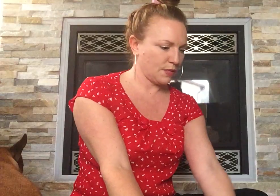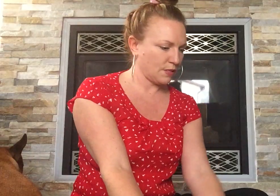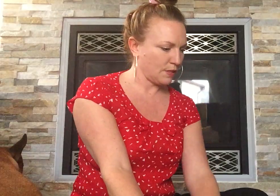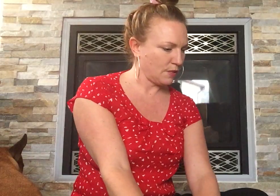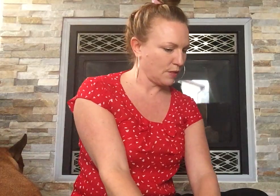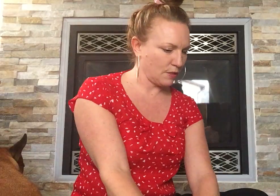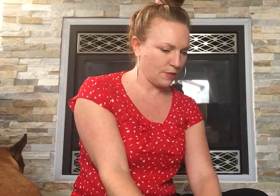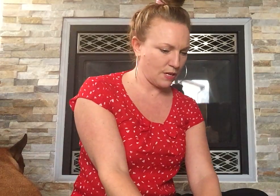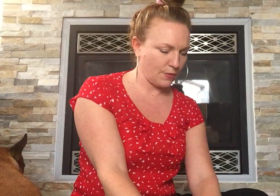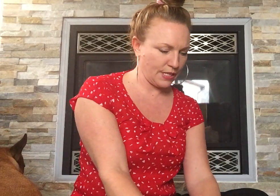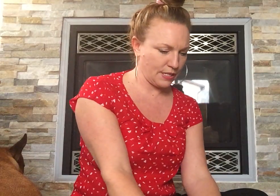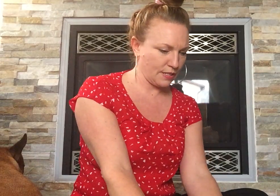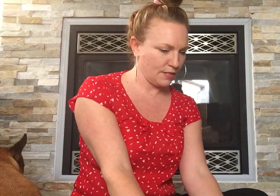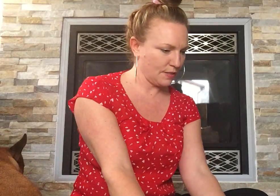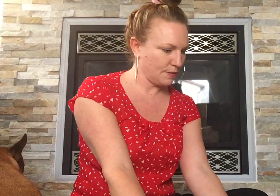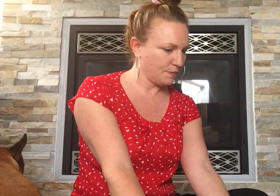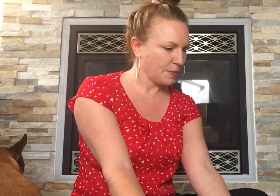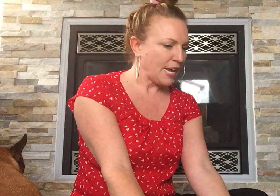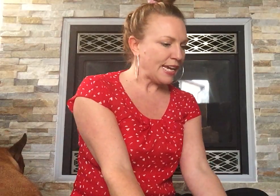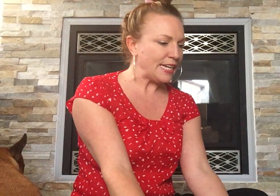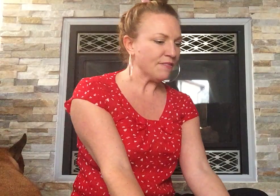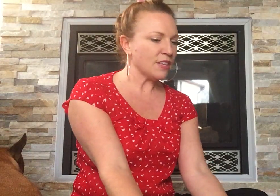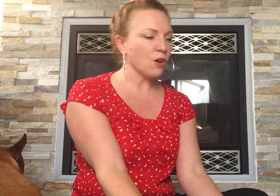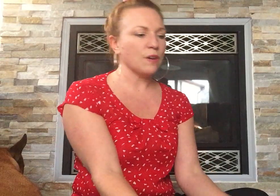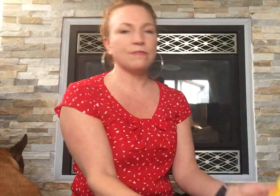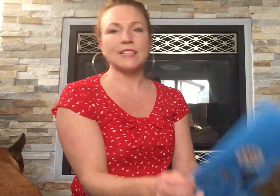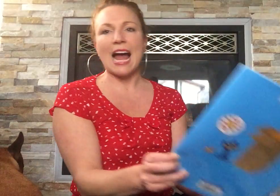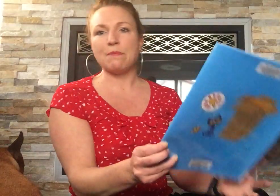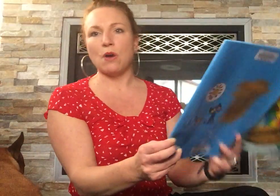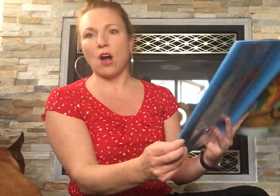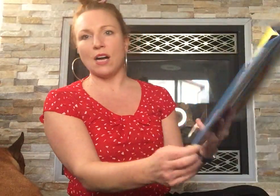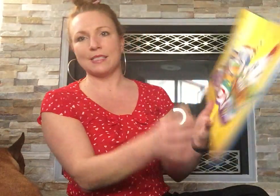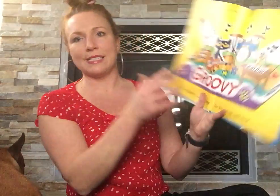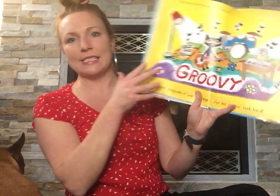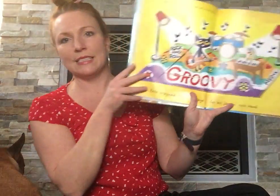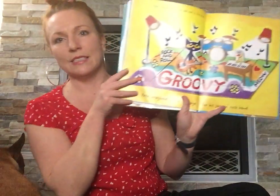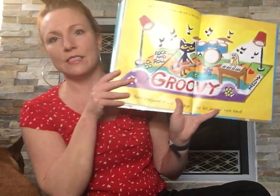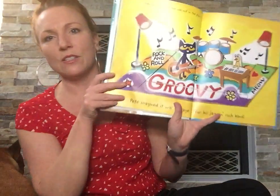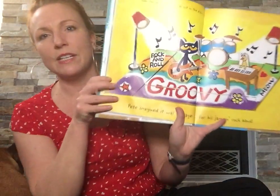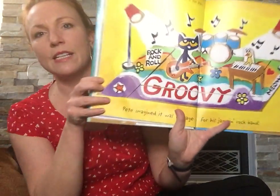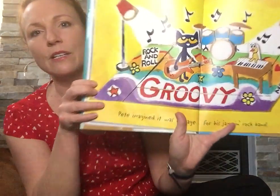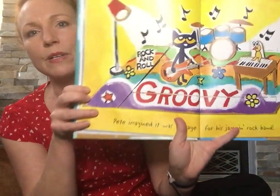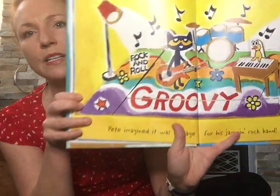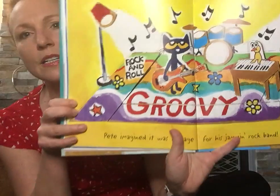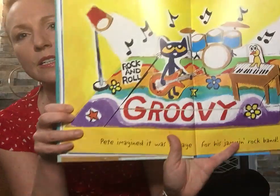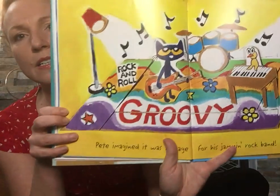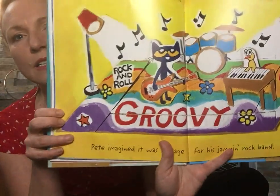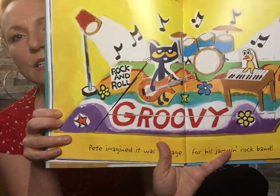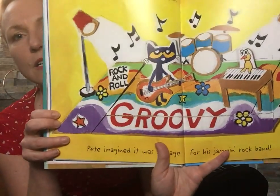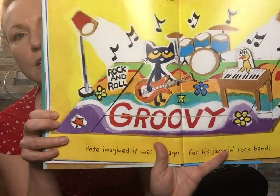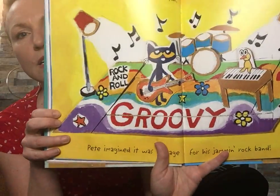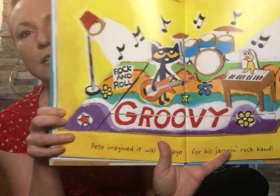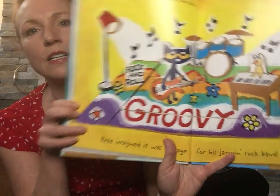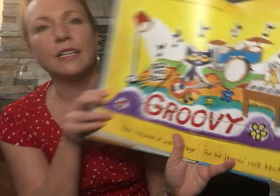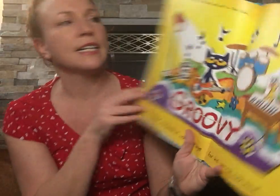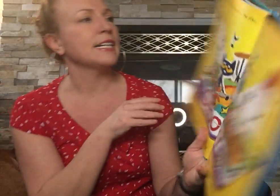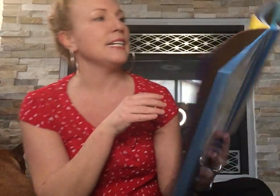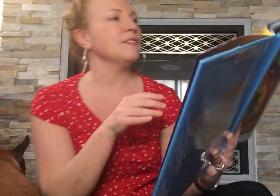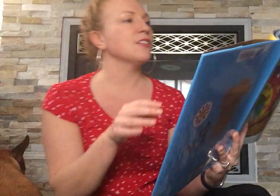Oops. Where are we here? Even though a flat box, sorry, there we are. Even though